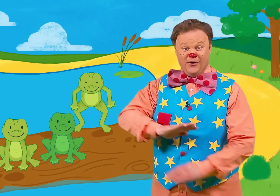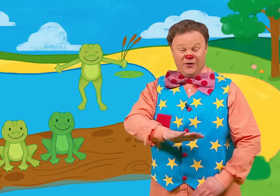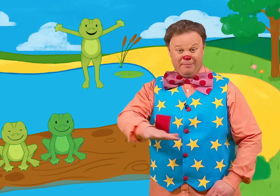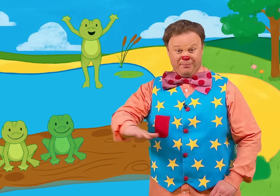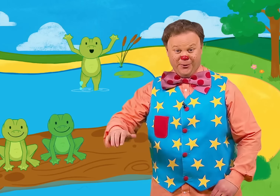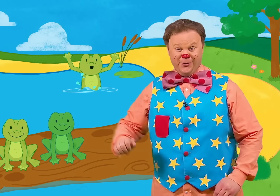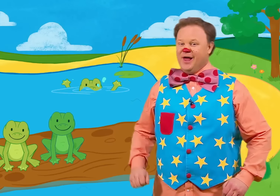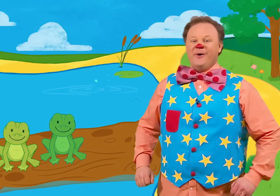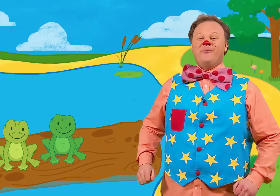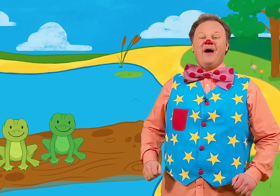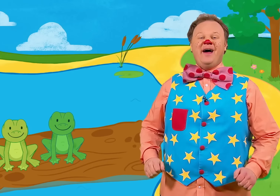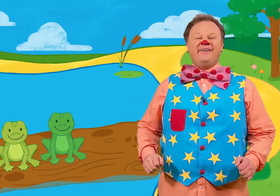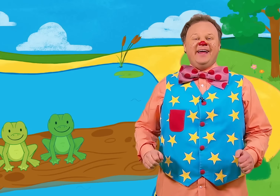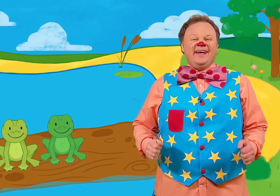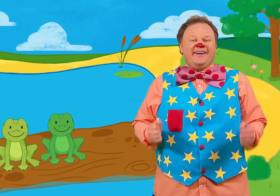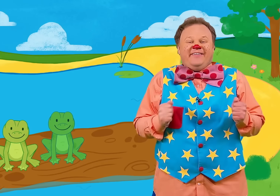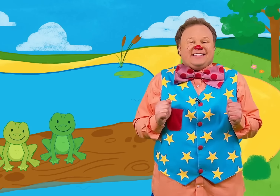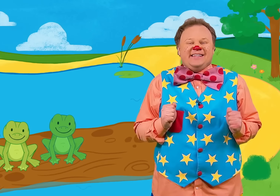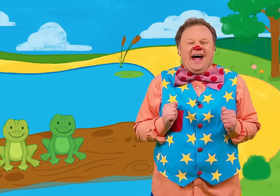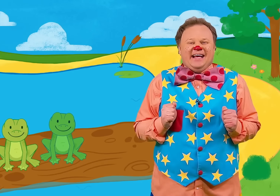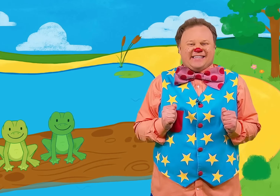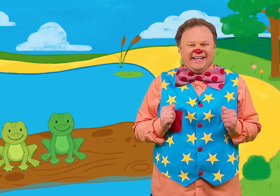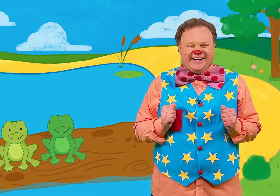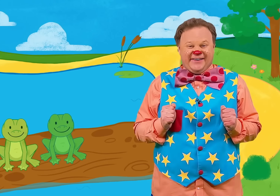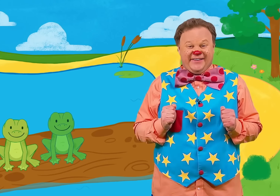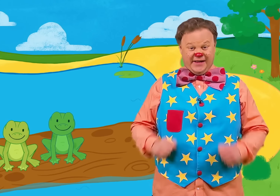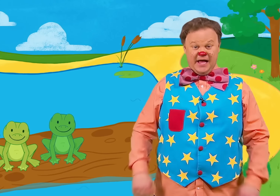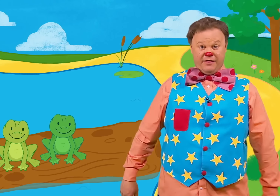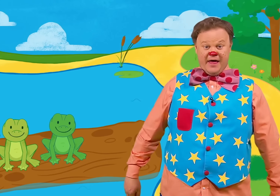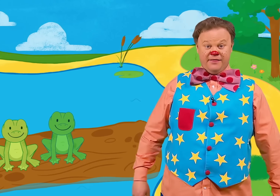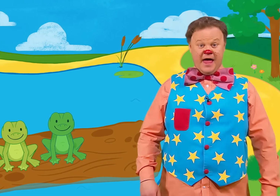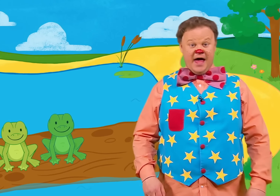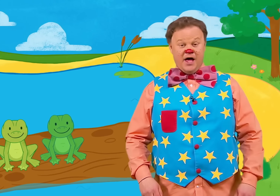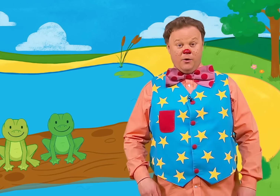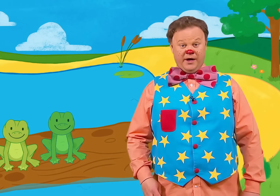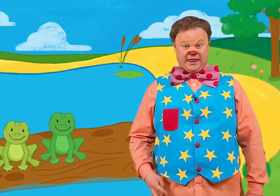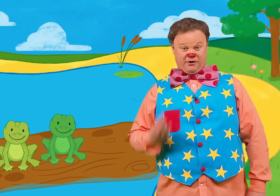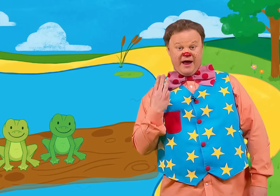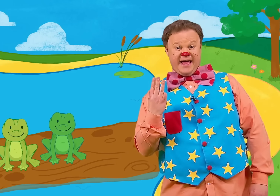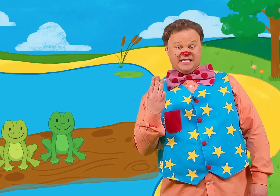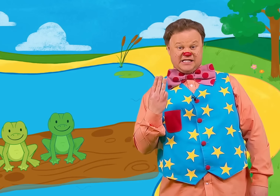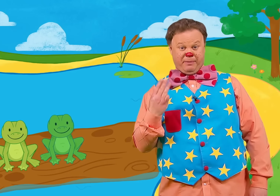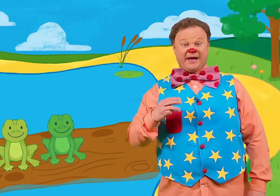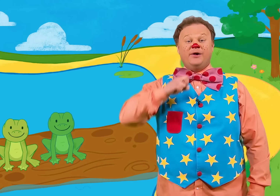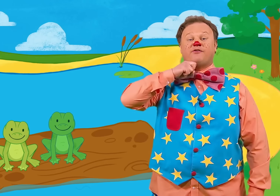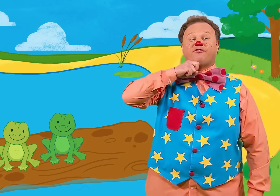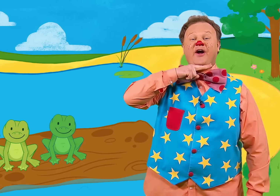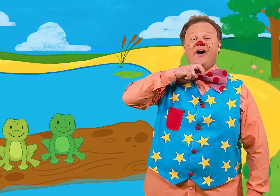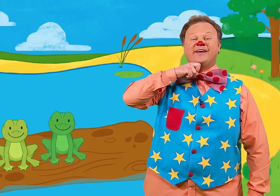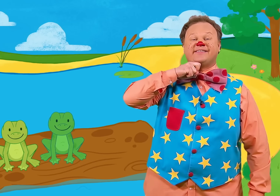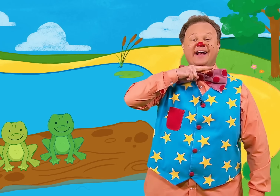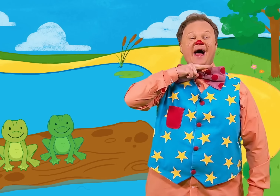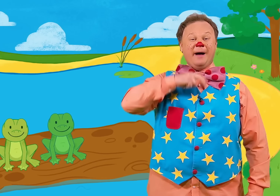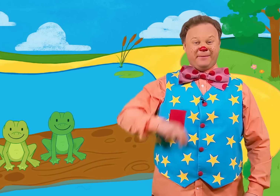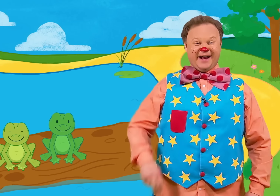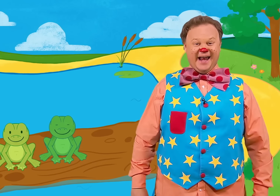the pool where it was nice and cool. Then there were three speckled frogs. Glub,